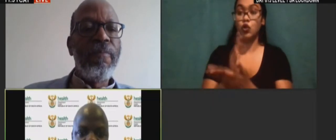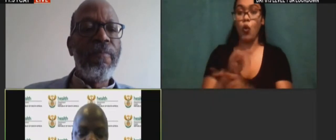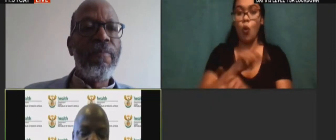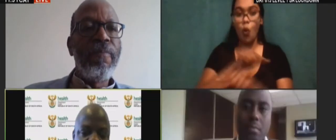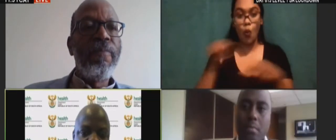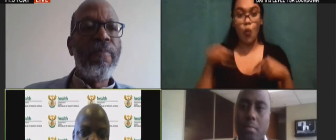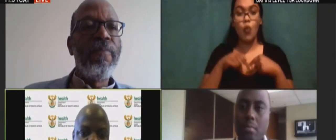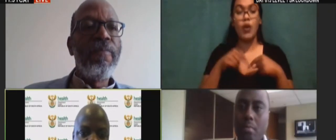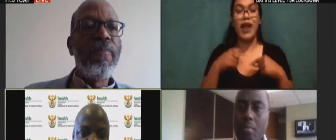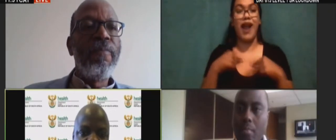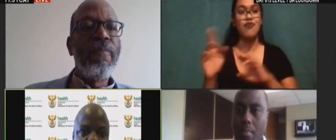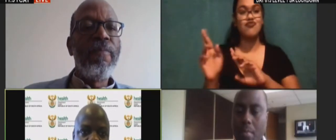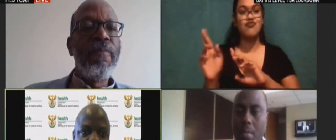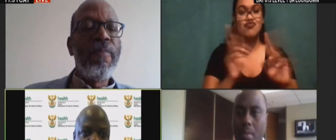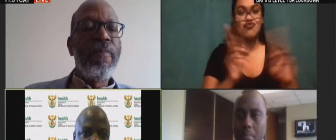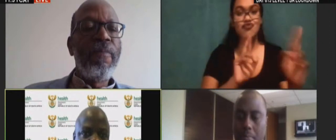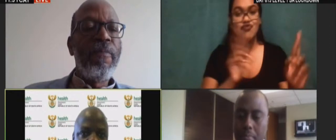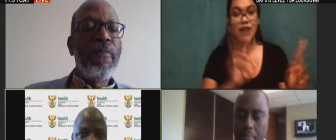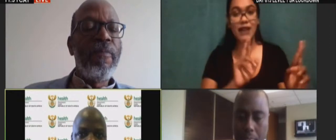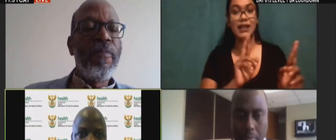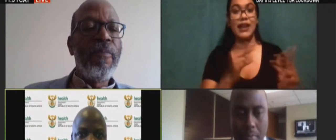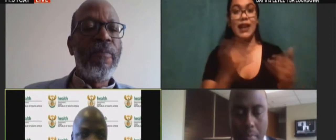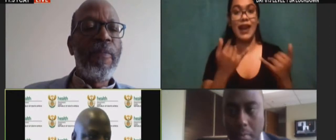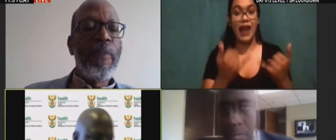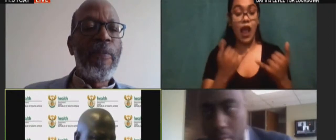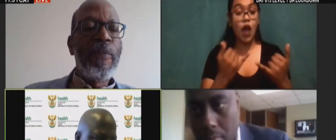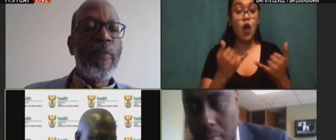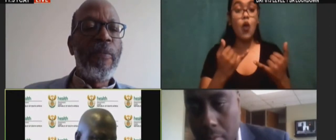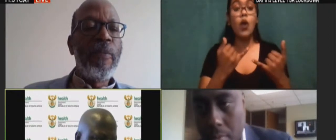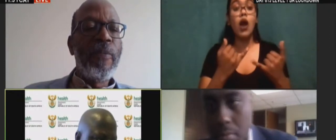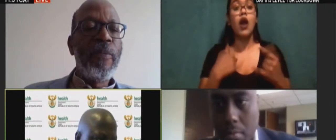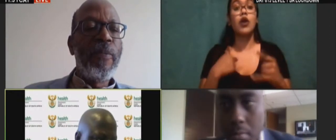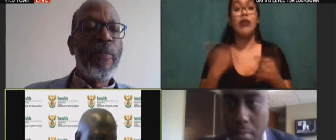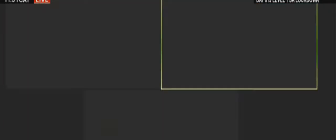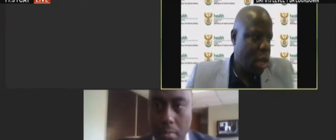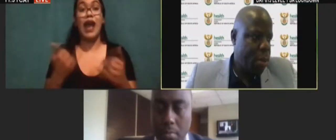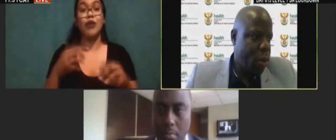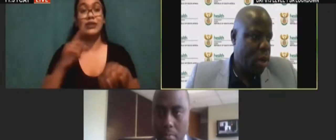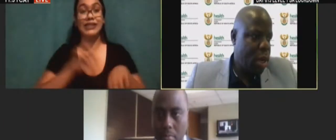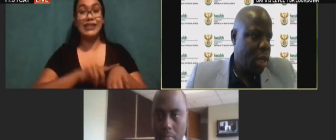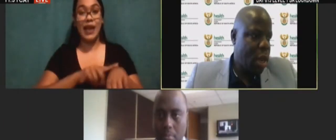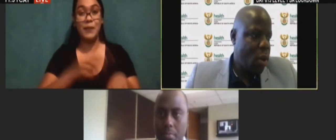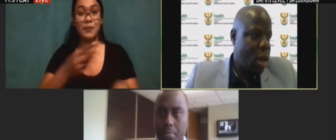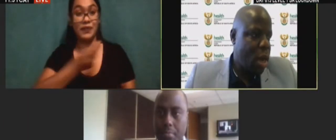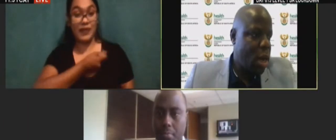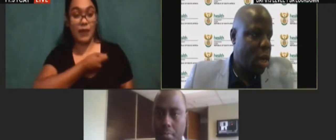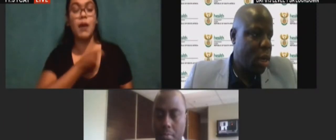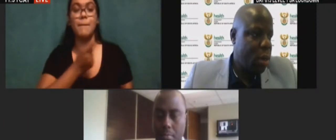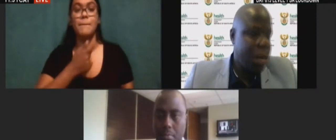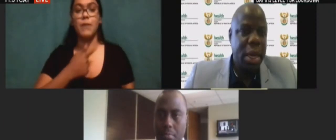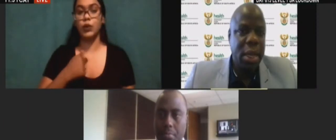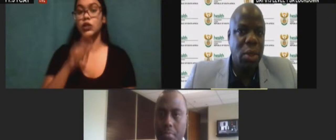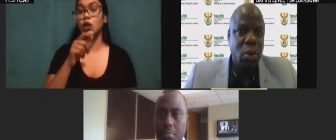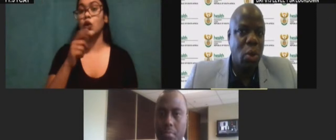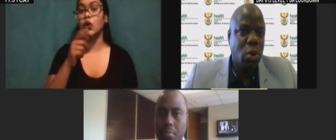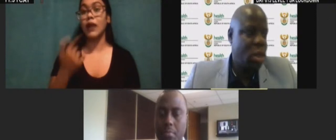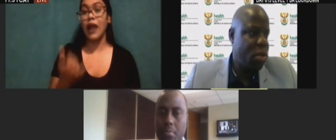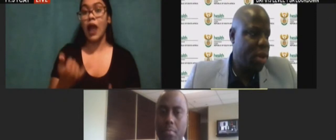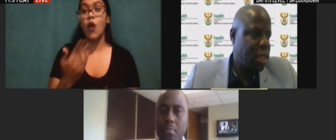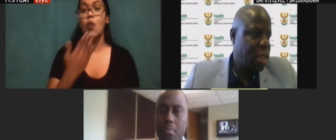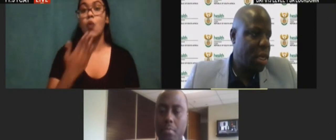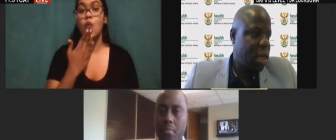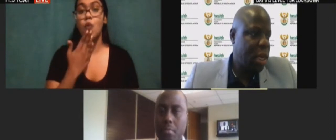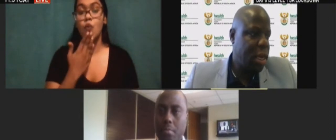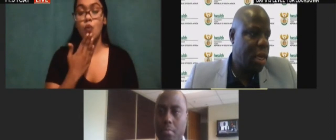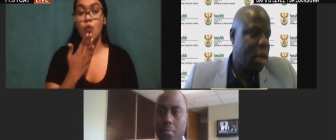any eventuality. So without wasting any time, I'm going to call upon our panelists who's going to give